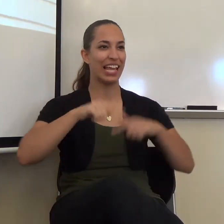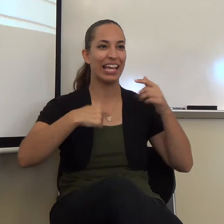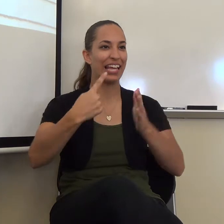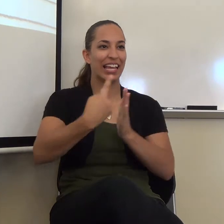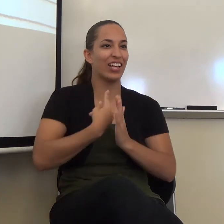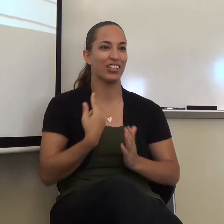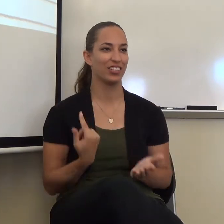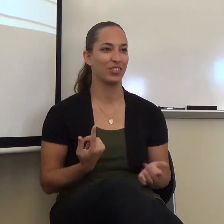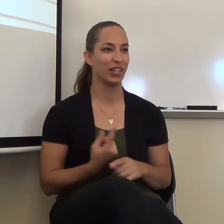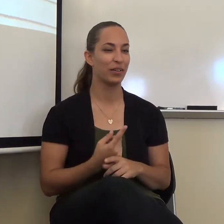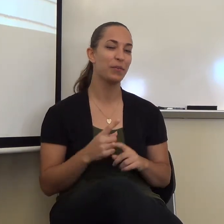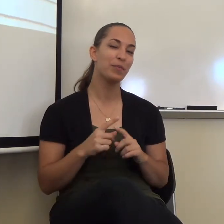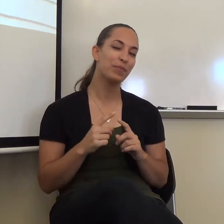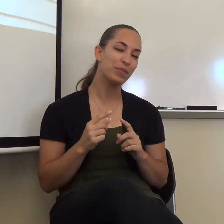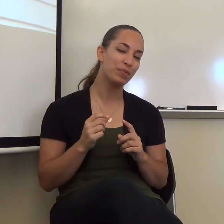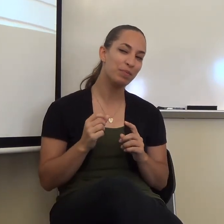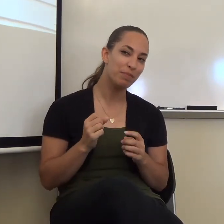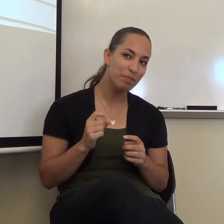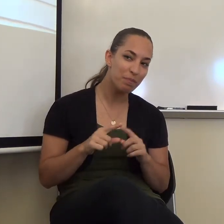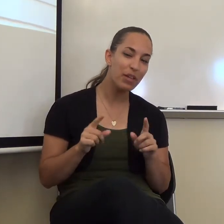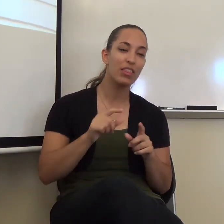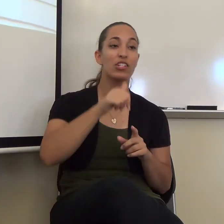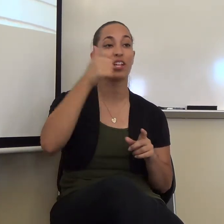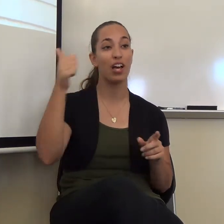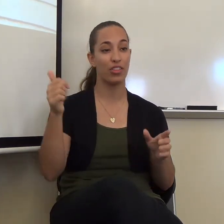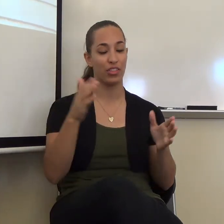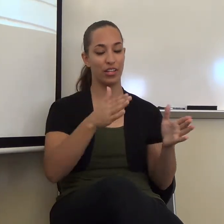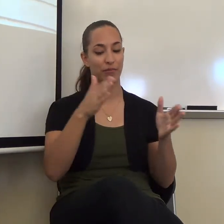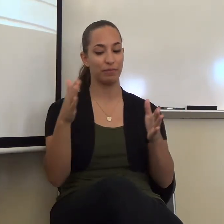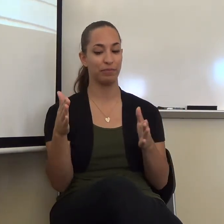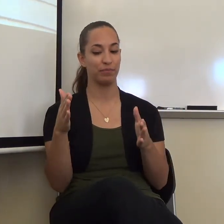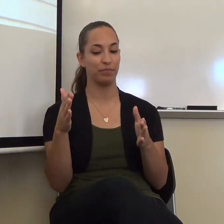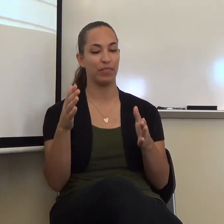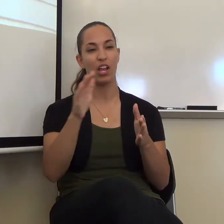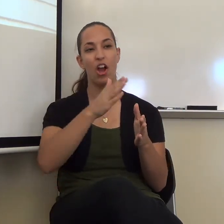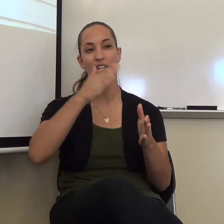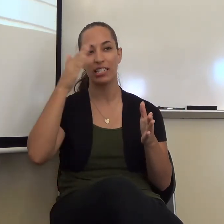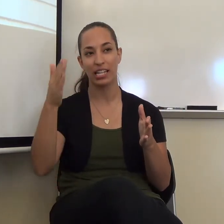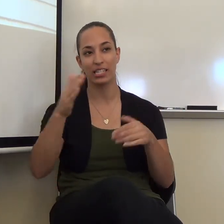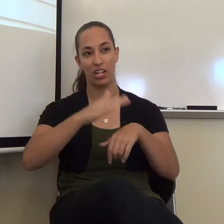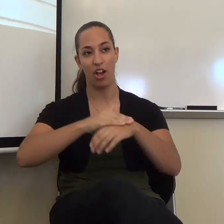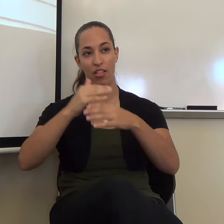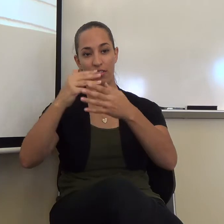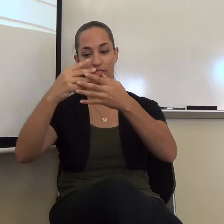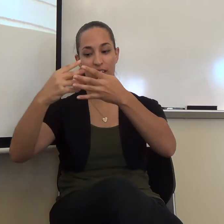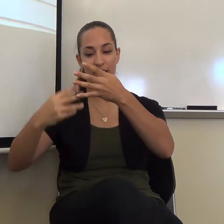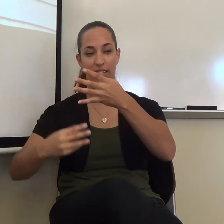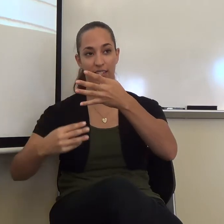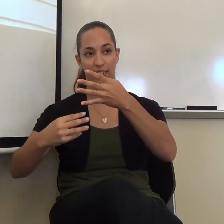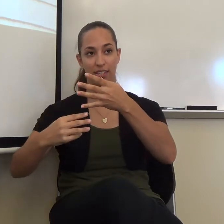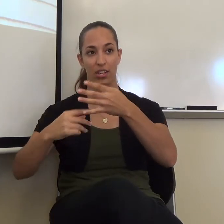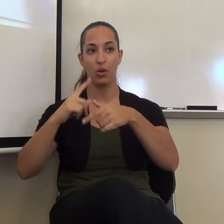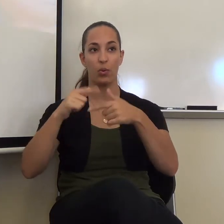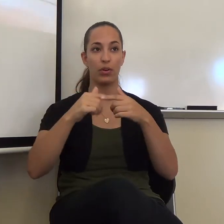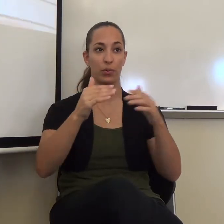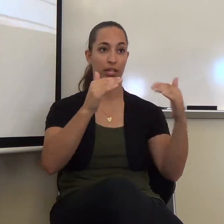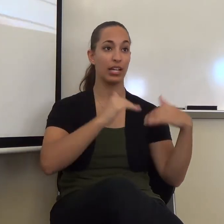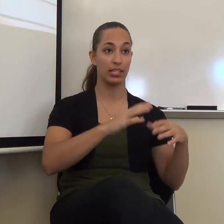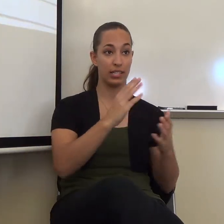other thing to do, that we're gonna move, our next thing on the list when we get into our next lesson. You